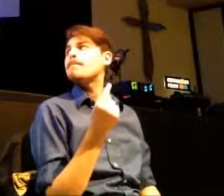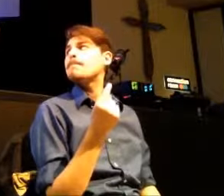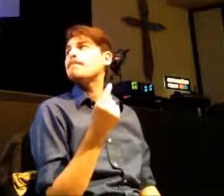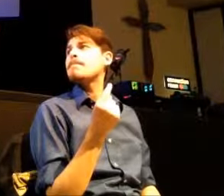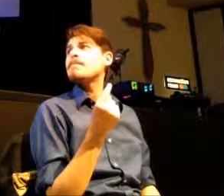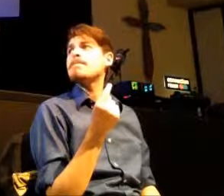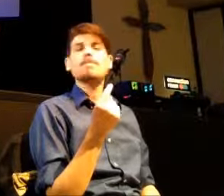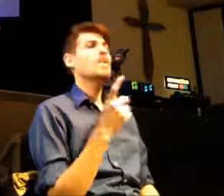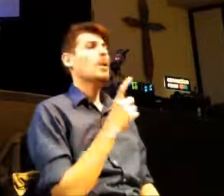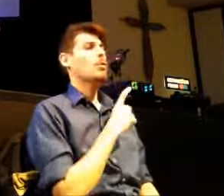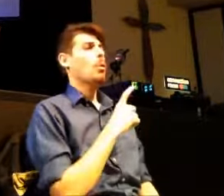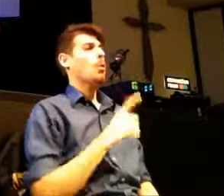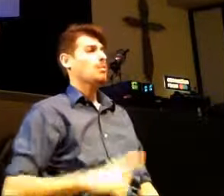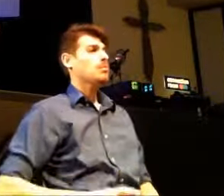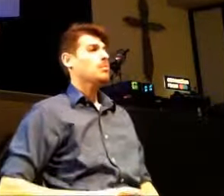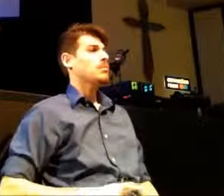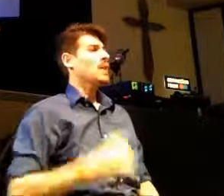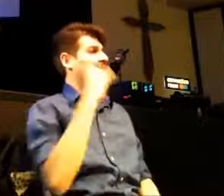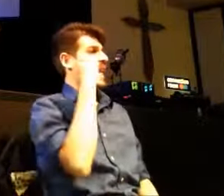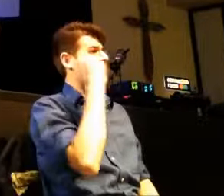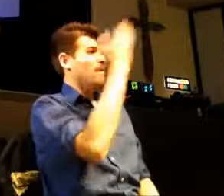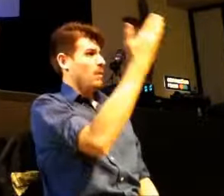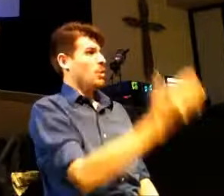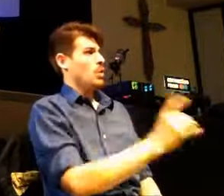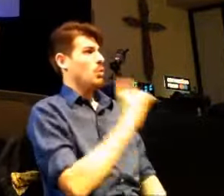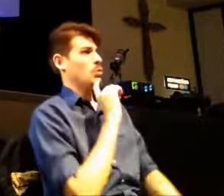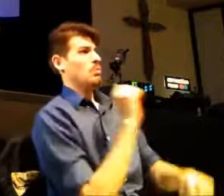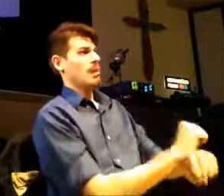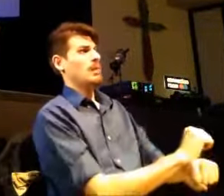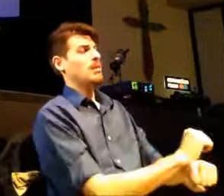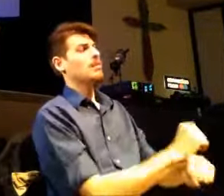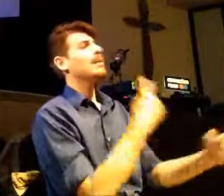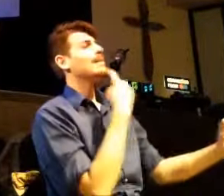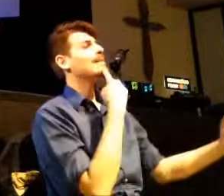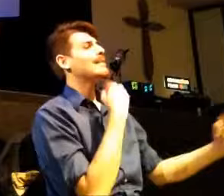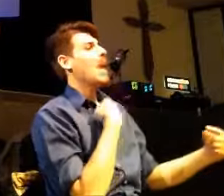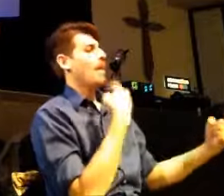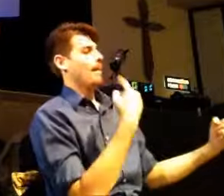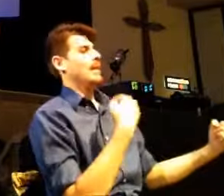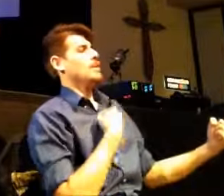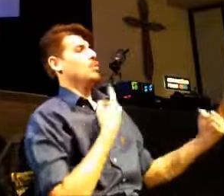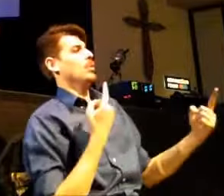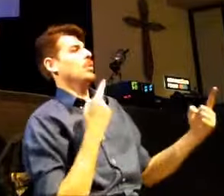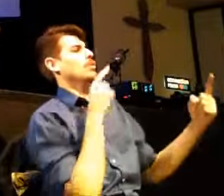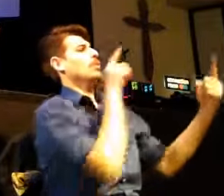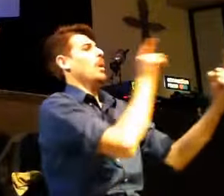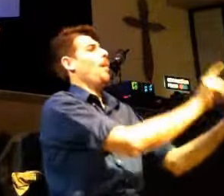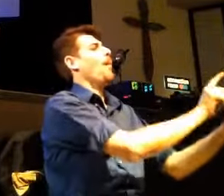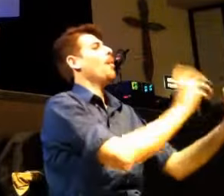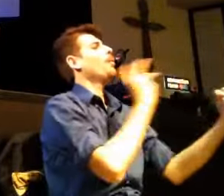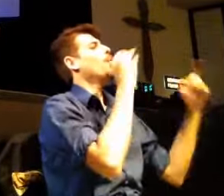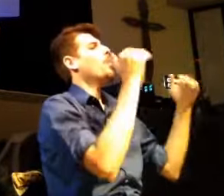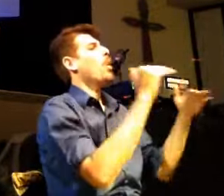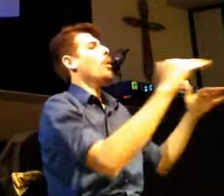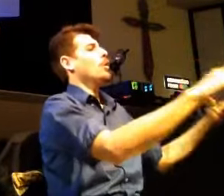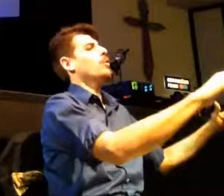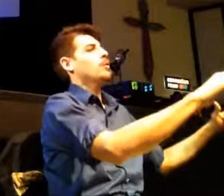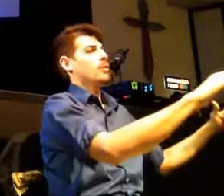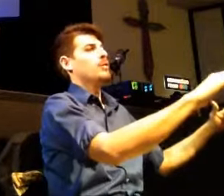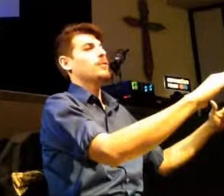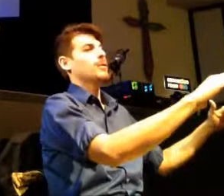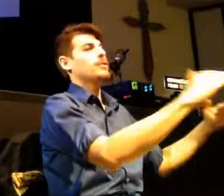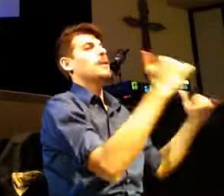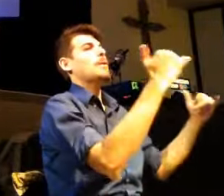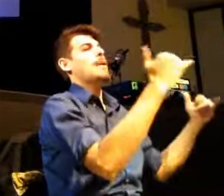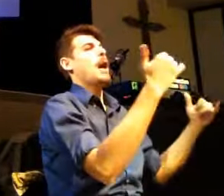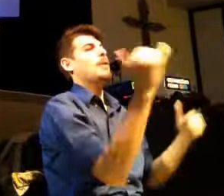tell me to come to you on the water. And suddenly, Peter is the one who's asking the